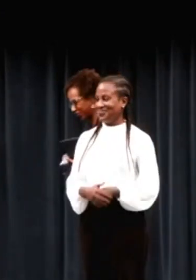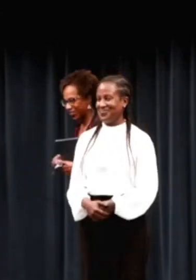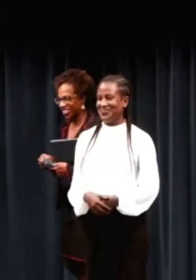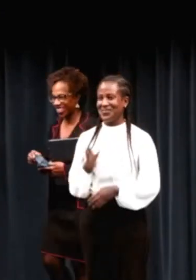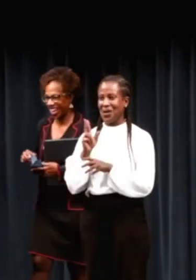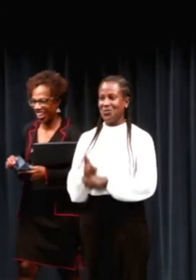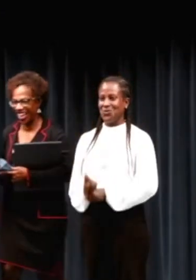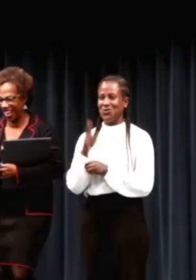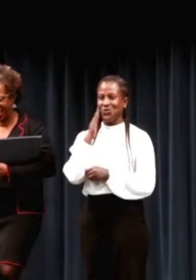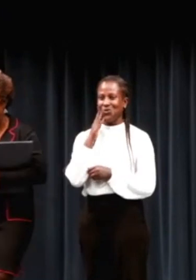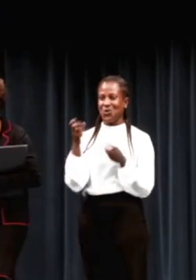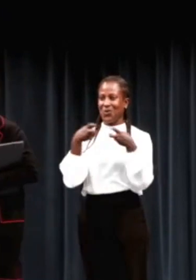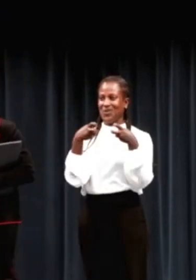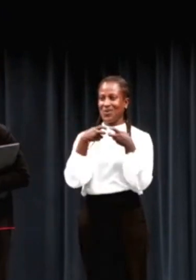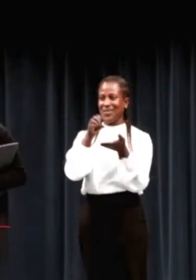I'm used to DocuSign.